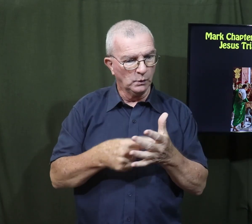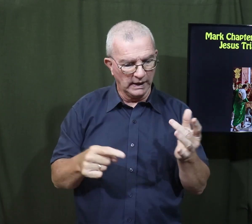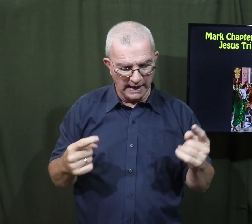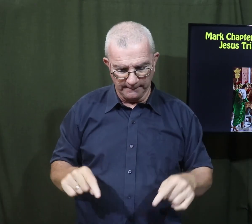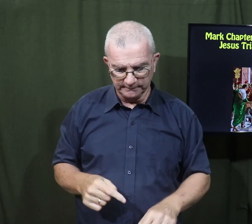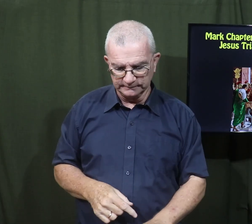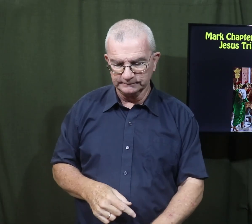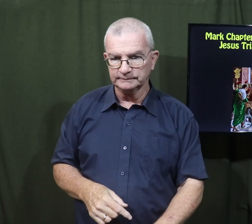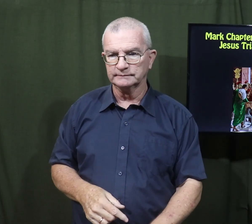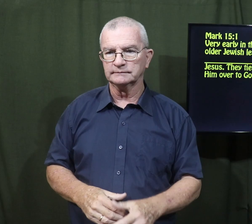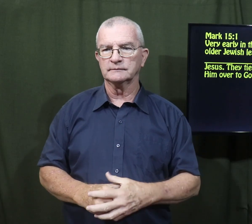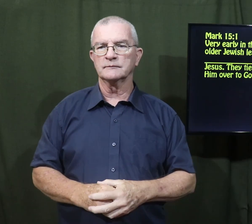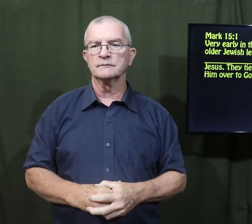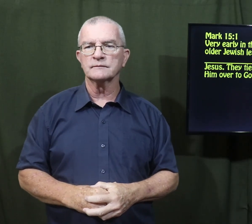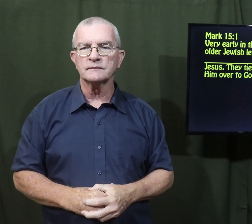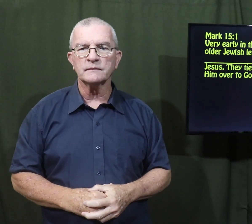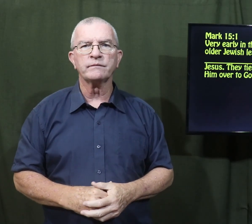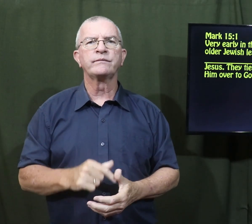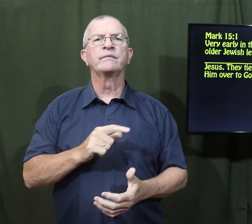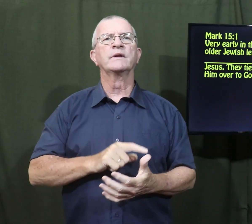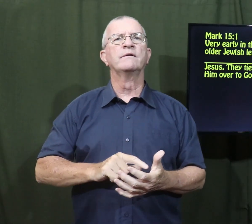Let's see what happens. Verse